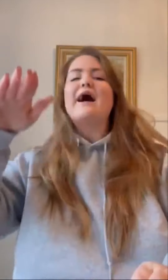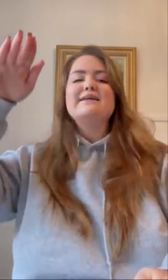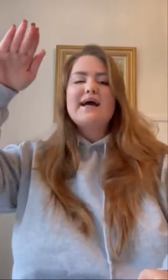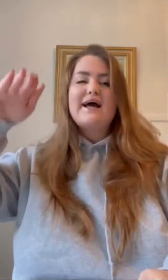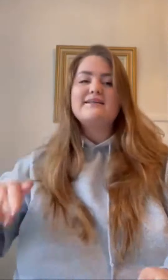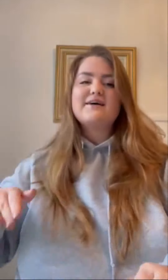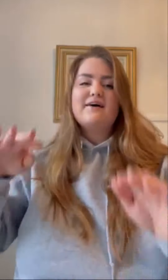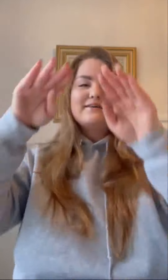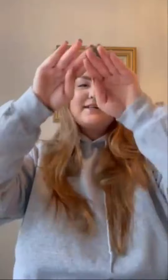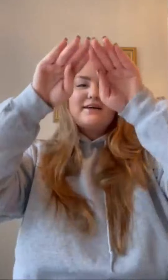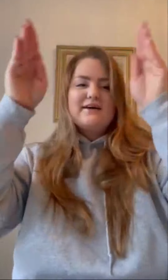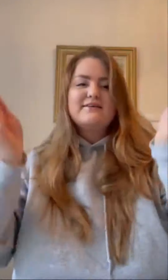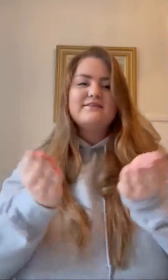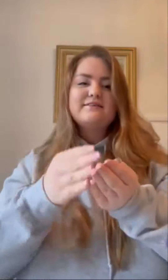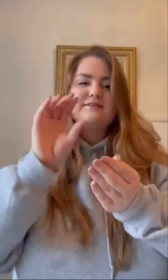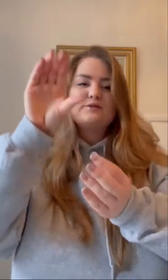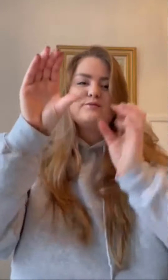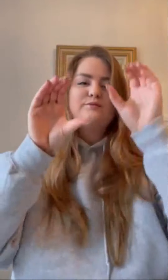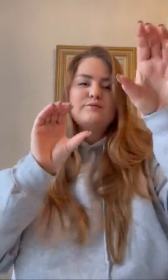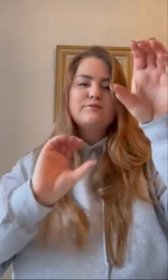and Antarctica,